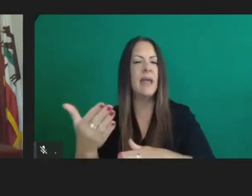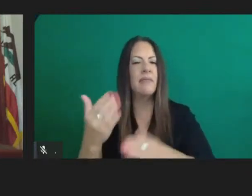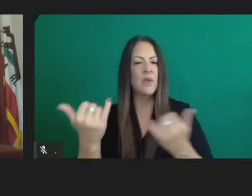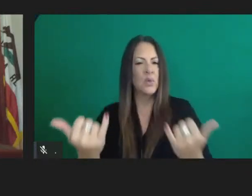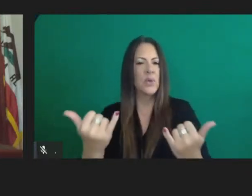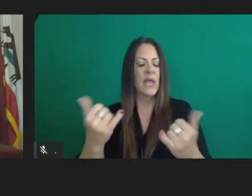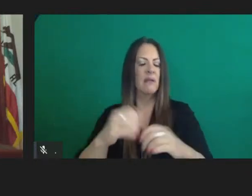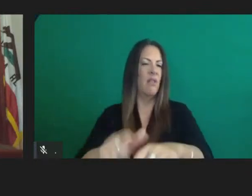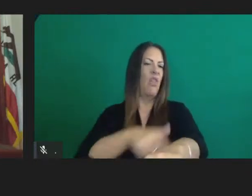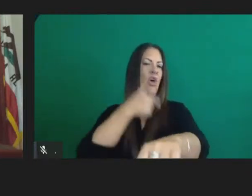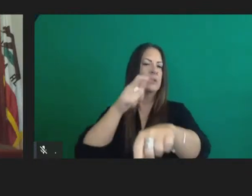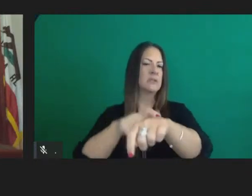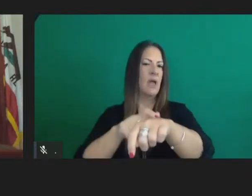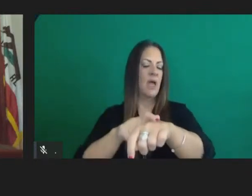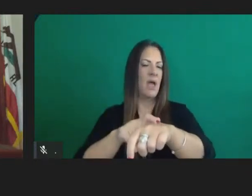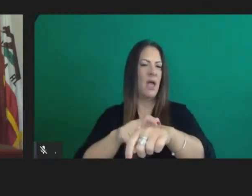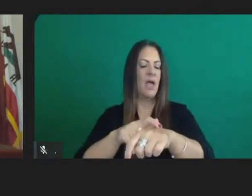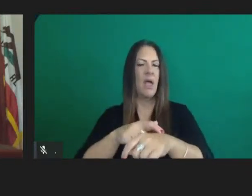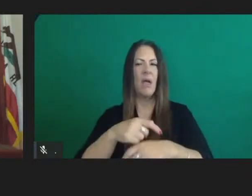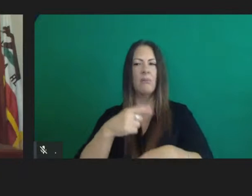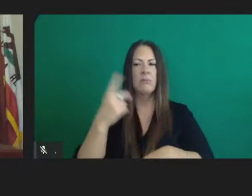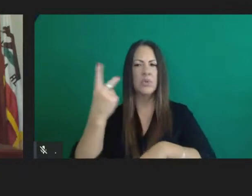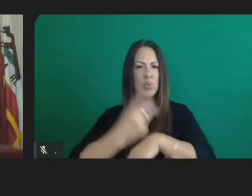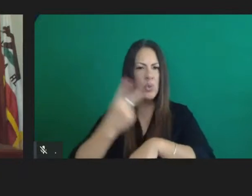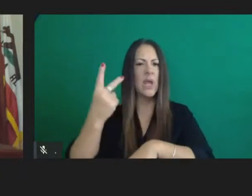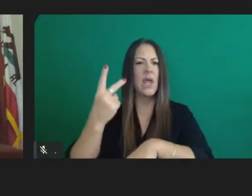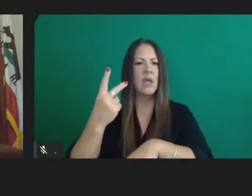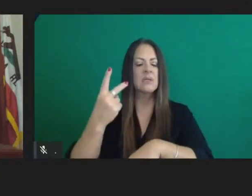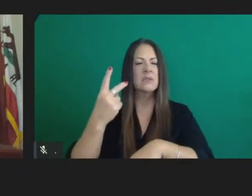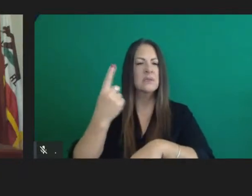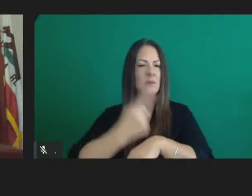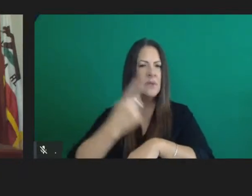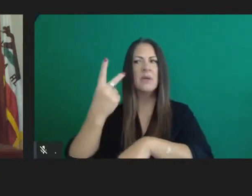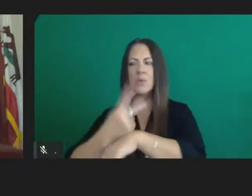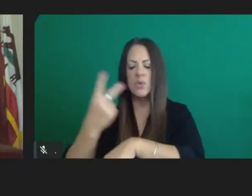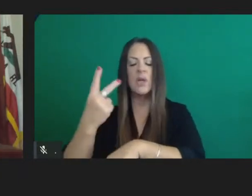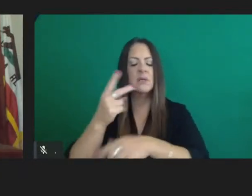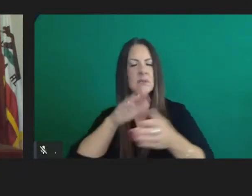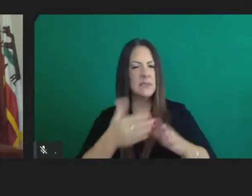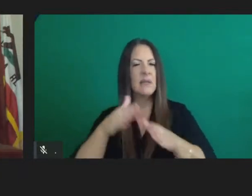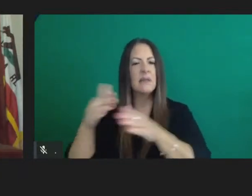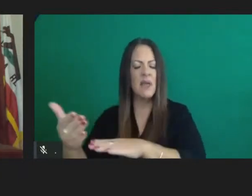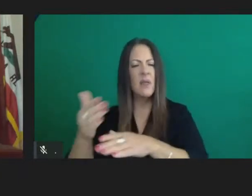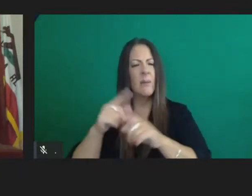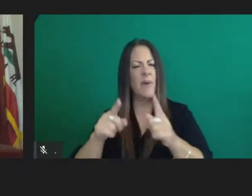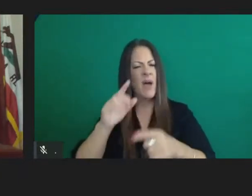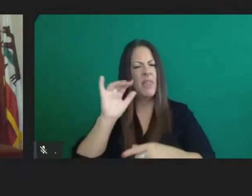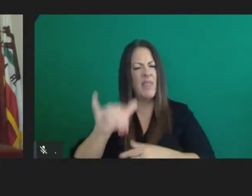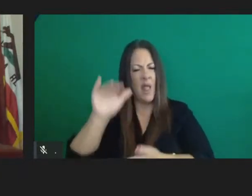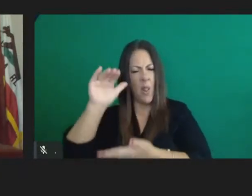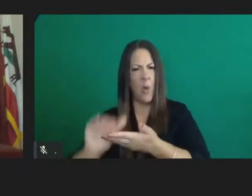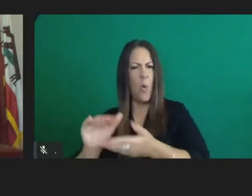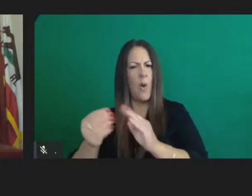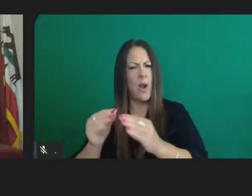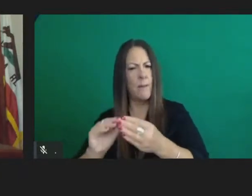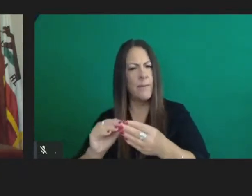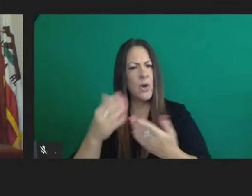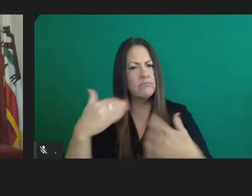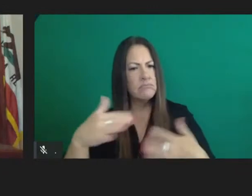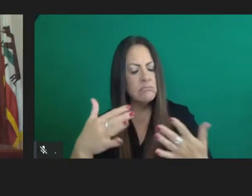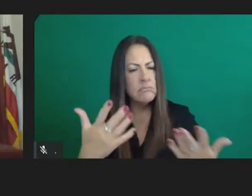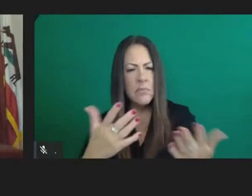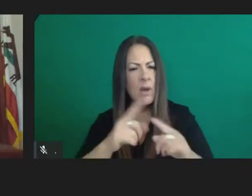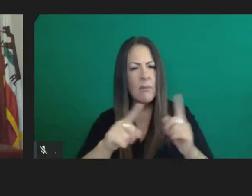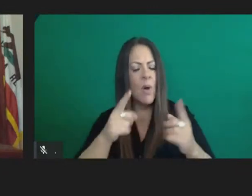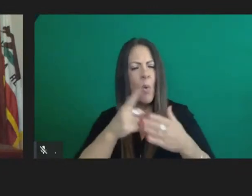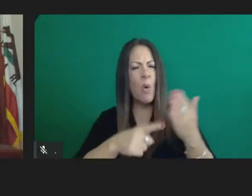time, we've had 2 days in a row of low deaths. Is this sort of a new phase with that low a number, or should we be reading anything